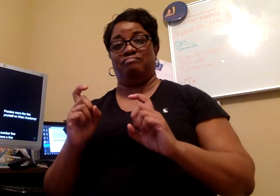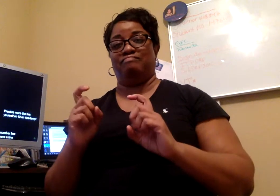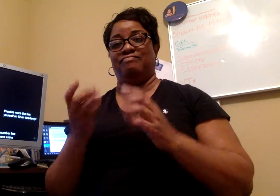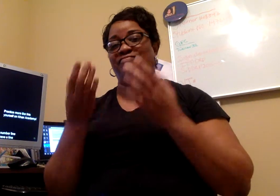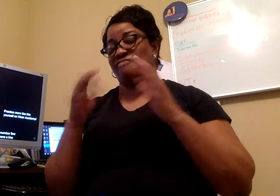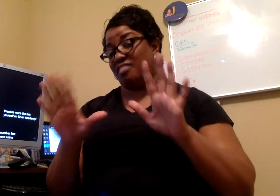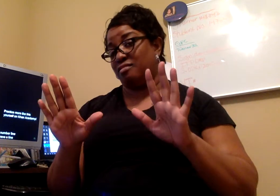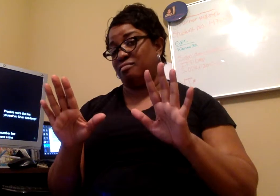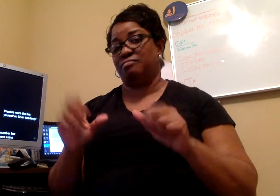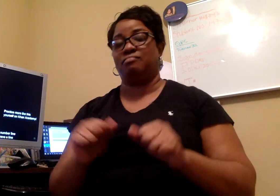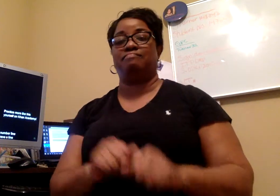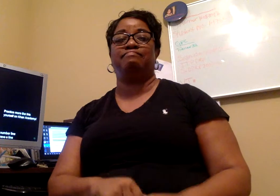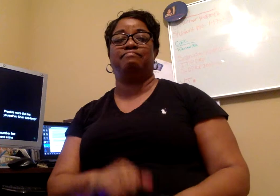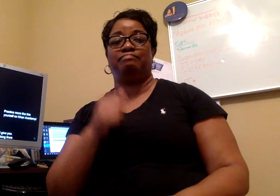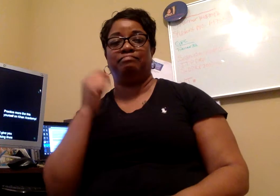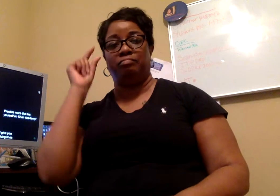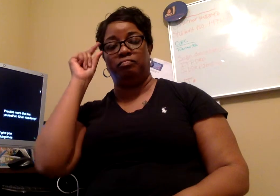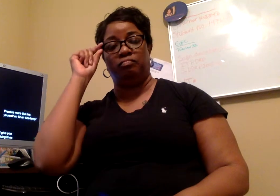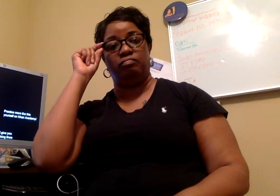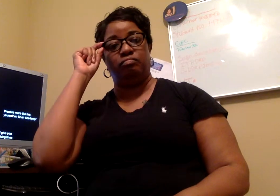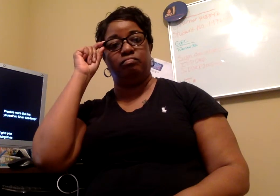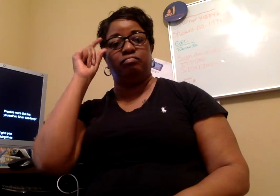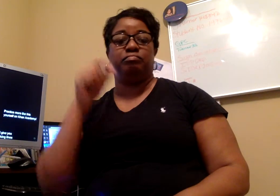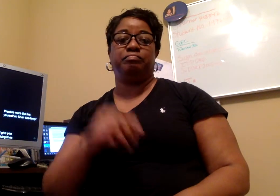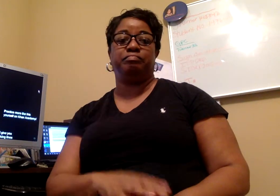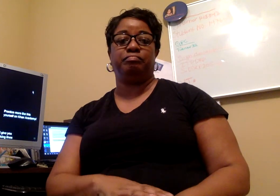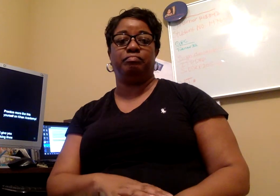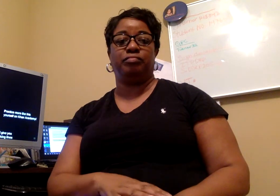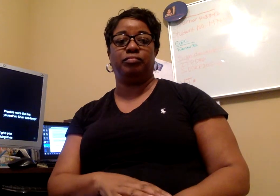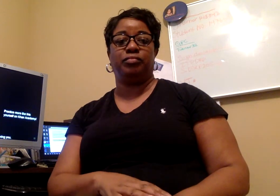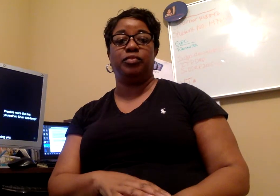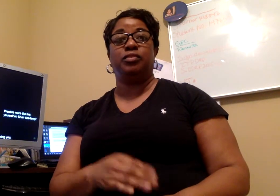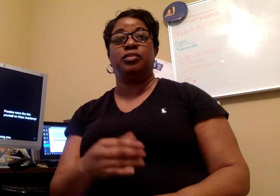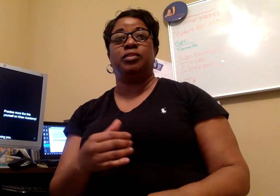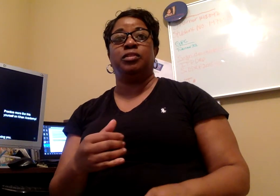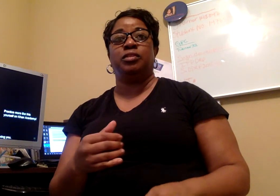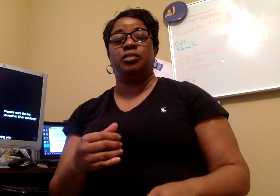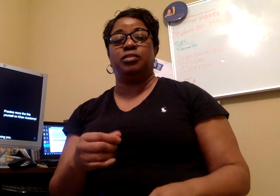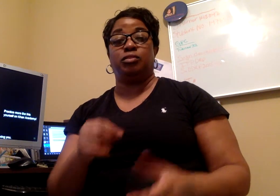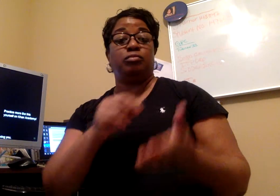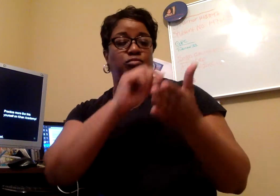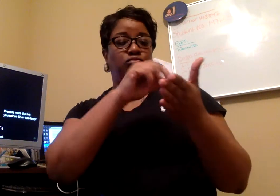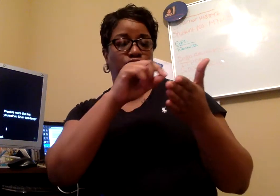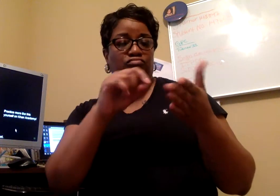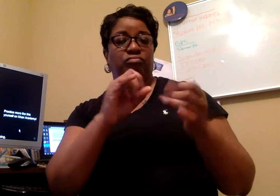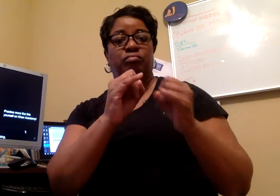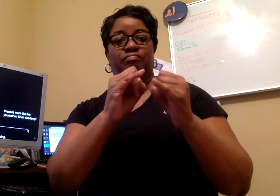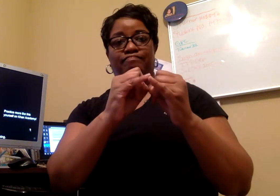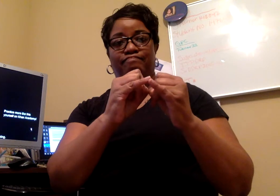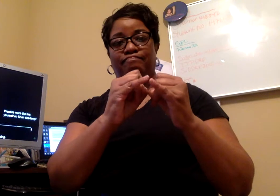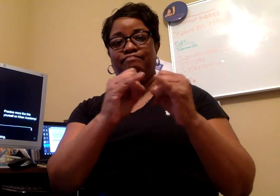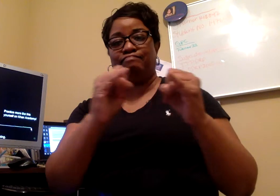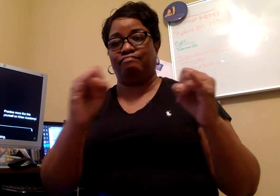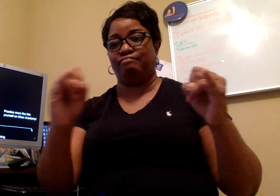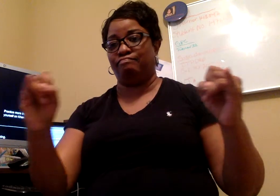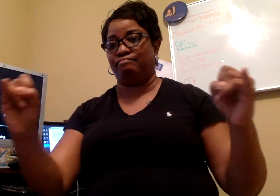want to draw the number line. Actually, I have a line too, so I shouldn't give you all those ugly looking lines that I've been giving you. Look at that, that's